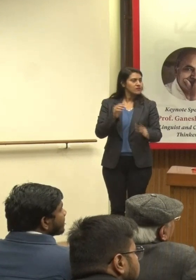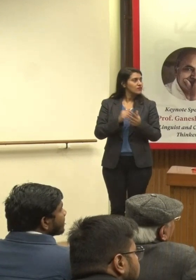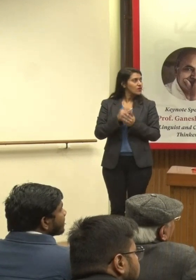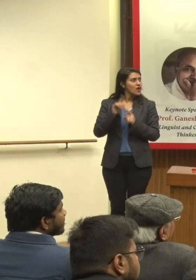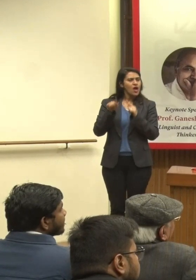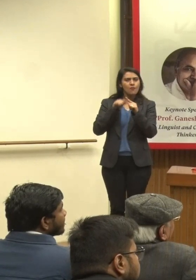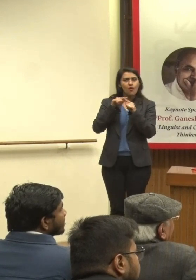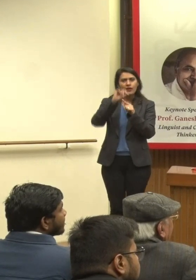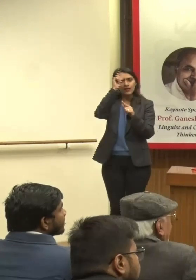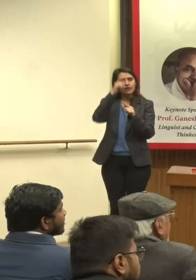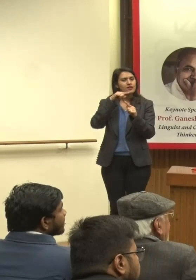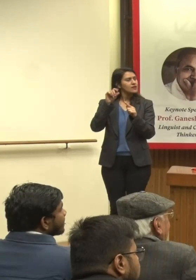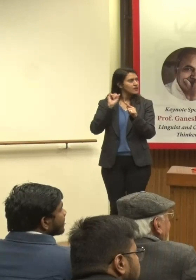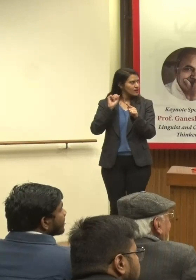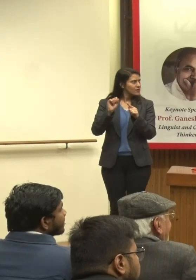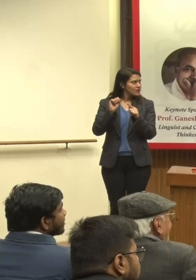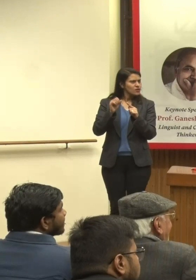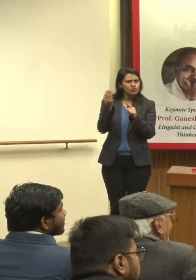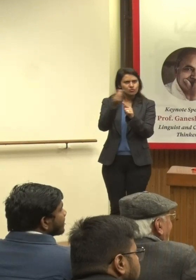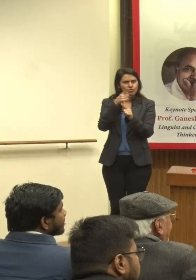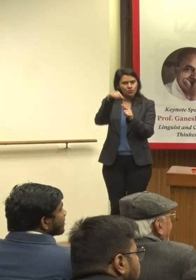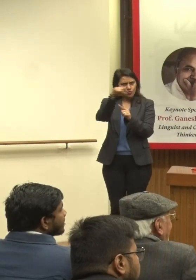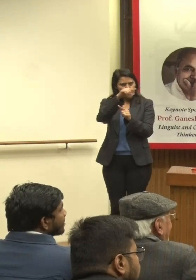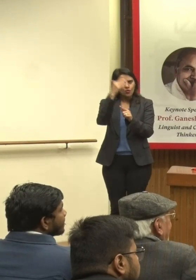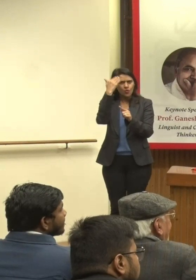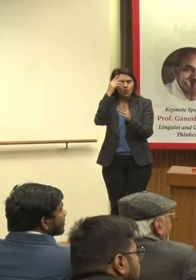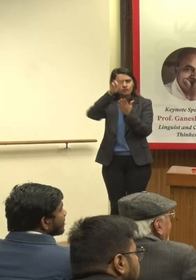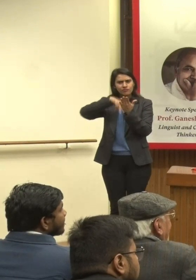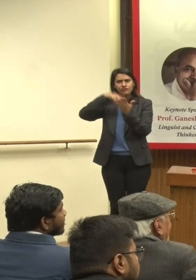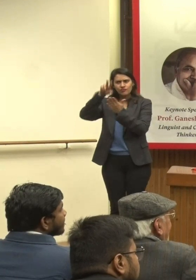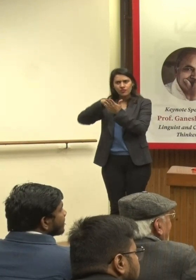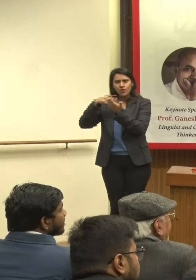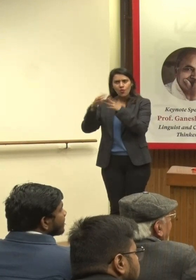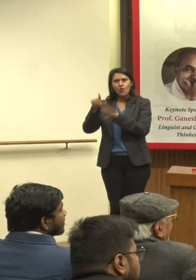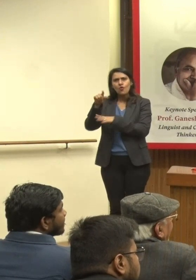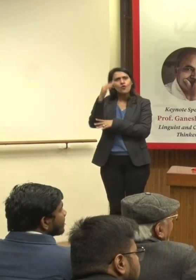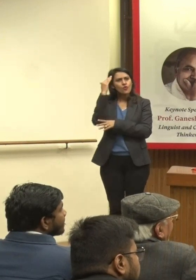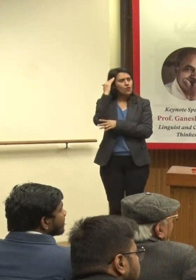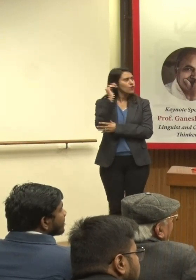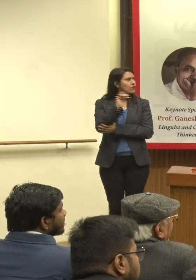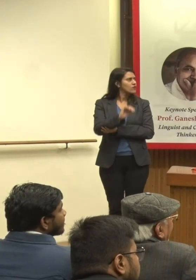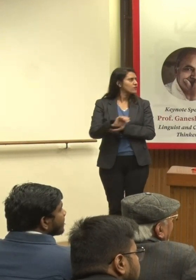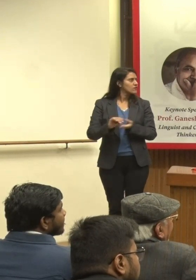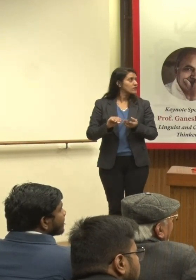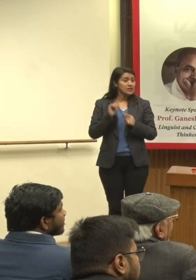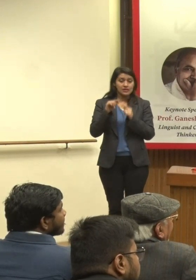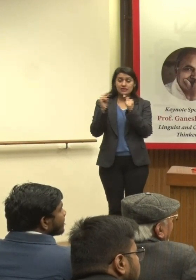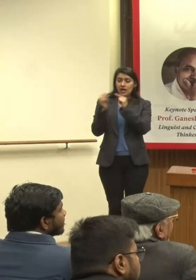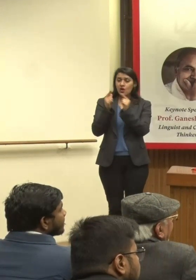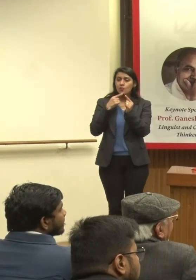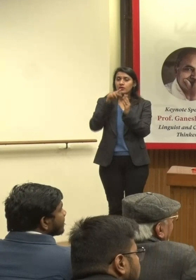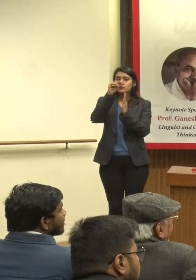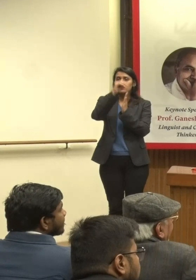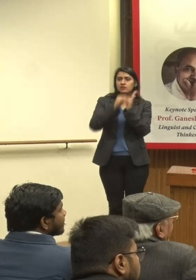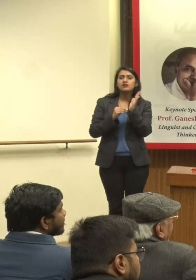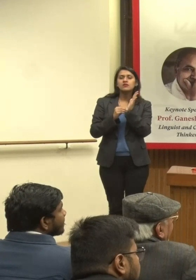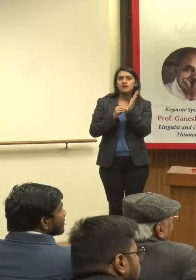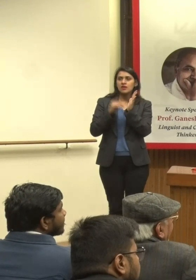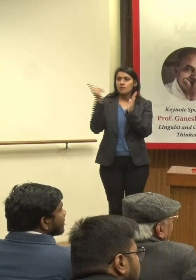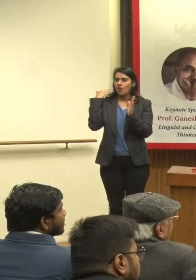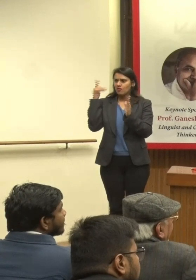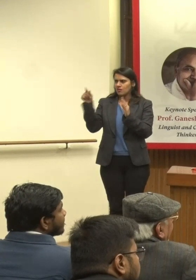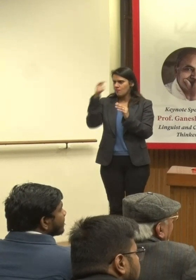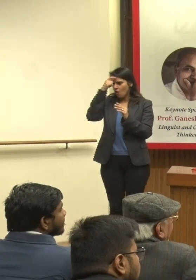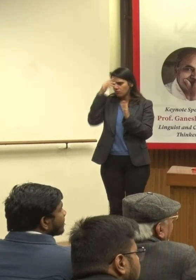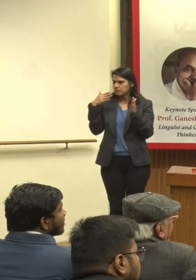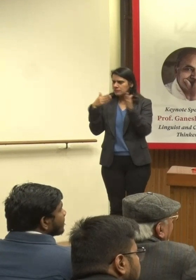Indian Unity. And some of you who read that know that his argument was, when he was facing that